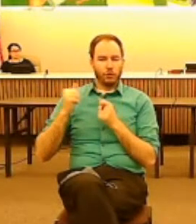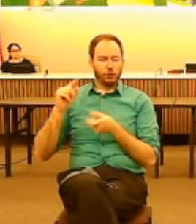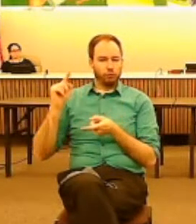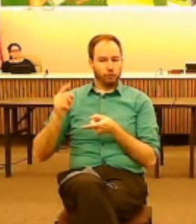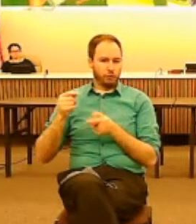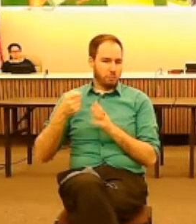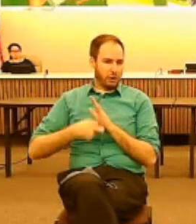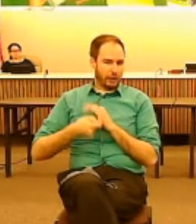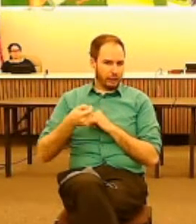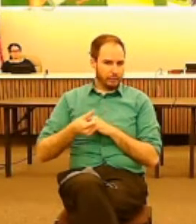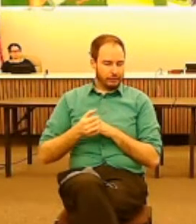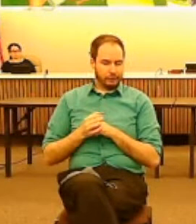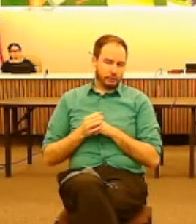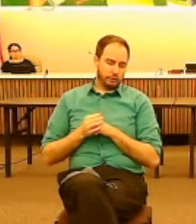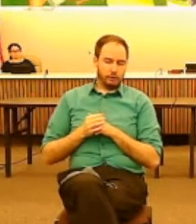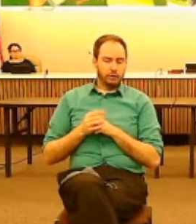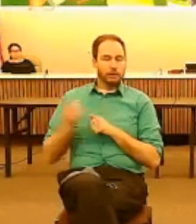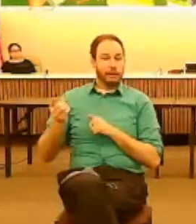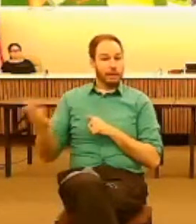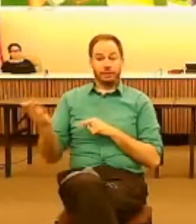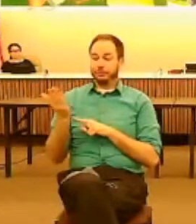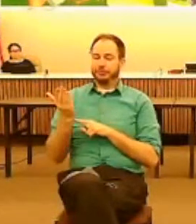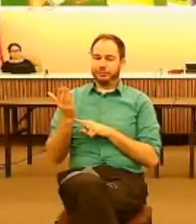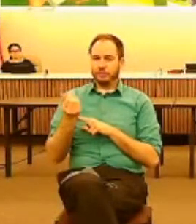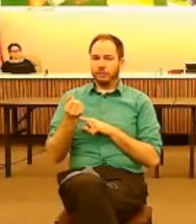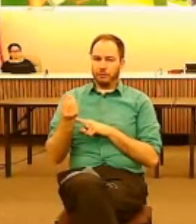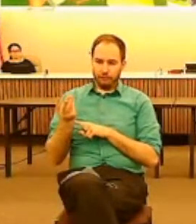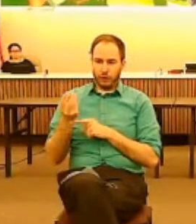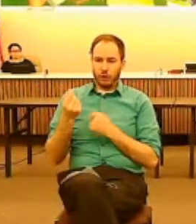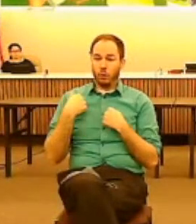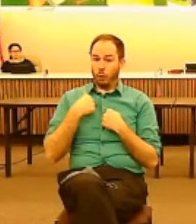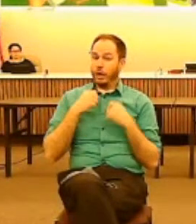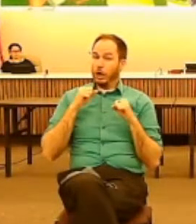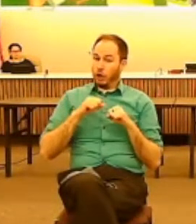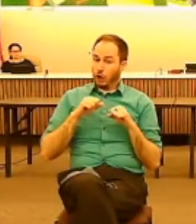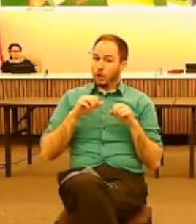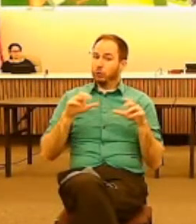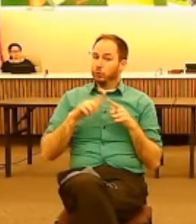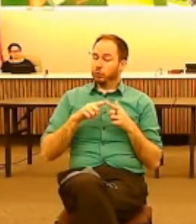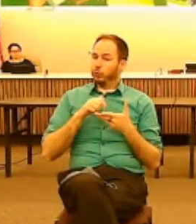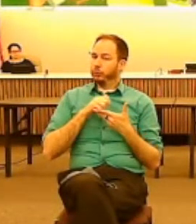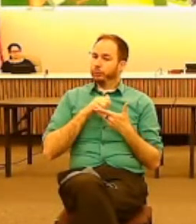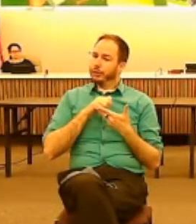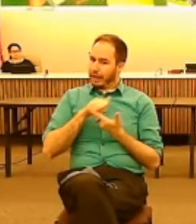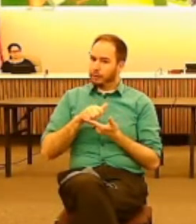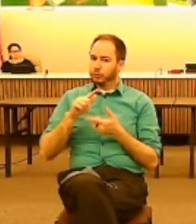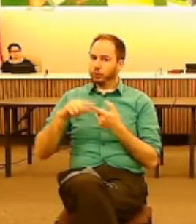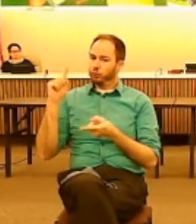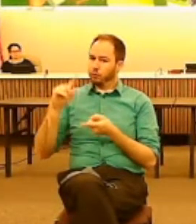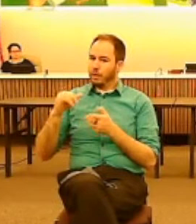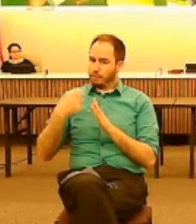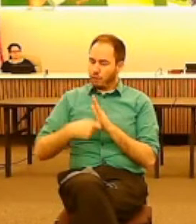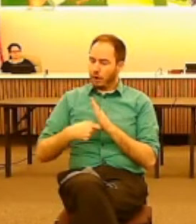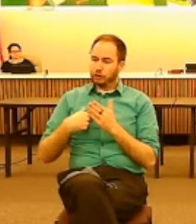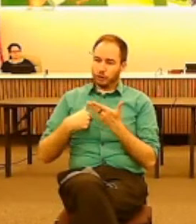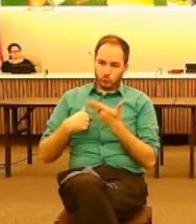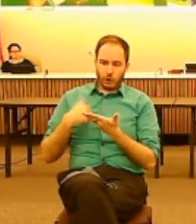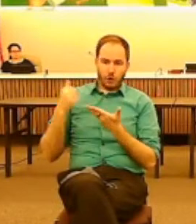at all. They came back with a couple things that we could do that could reduce the price. So